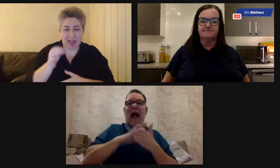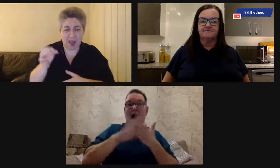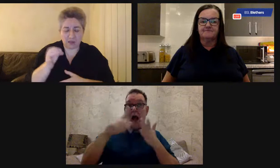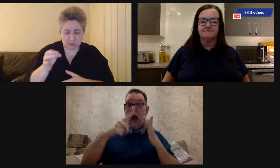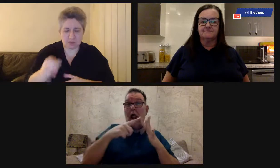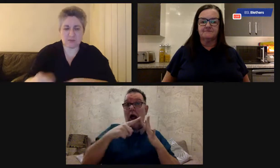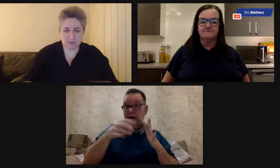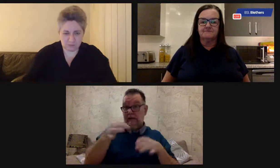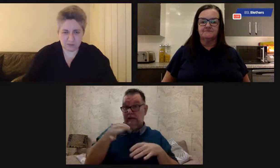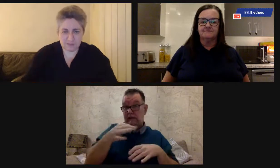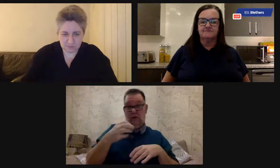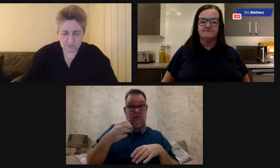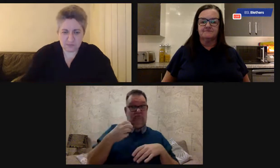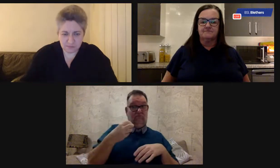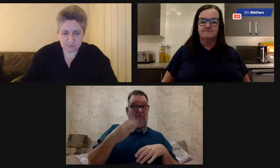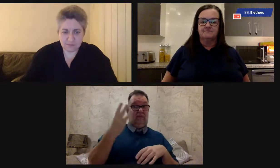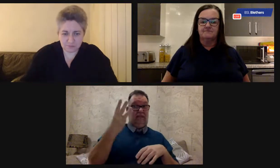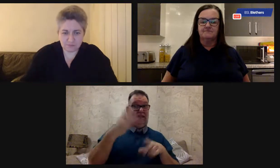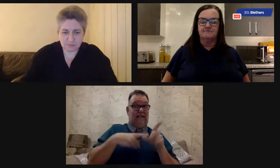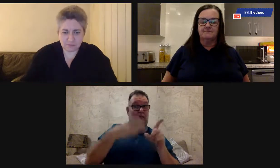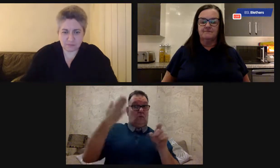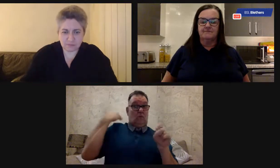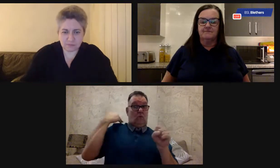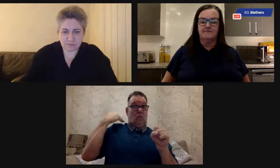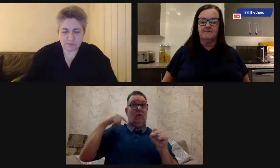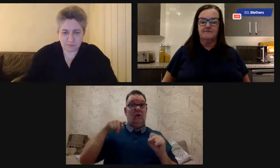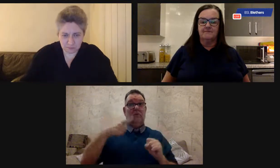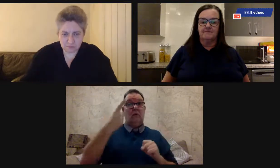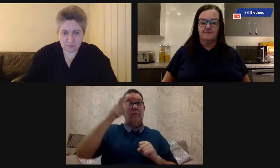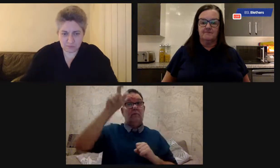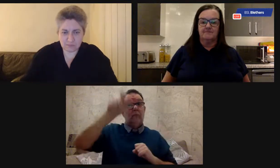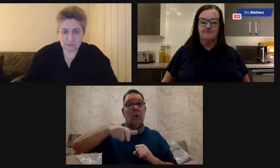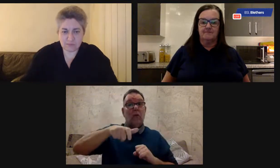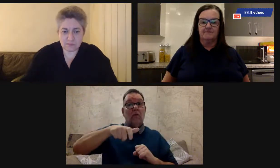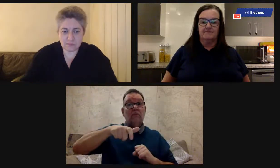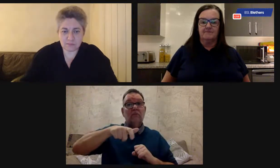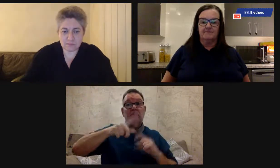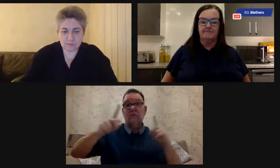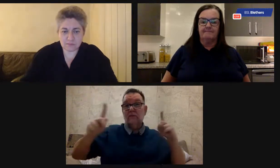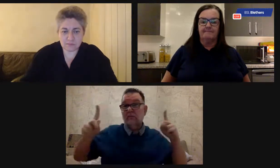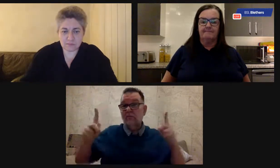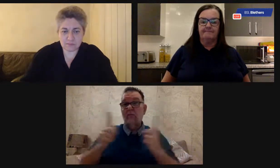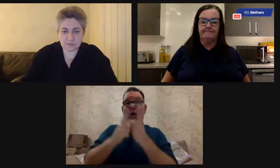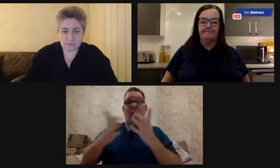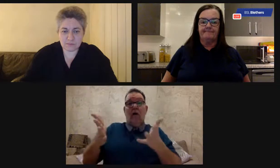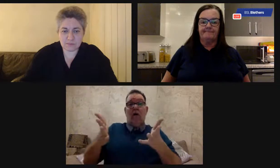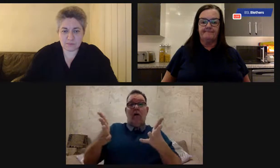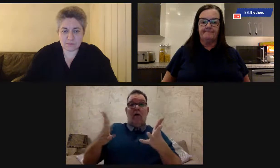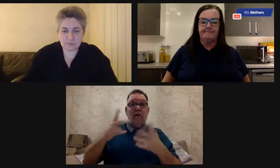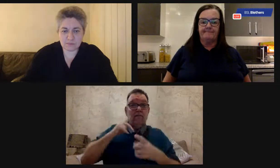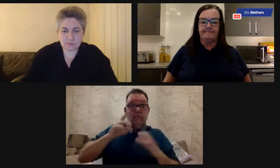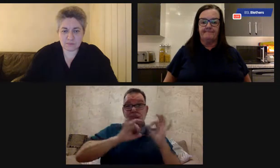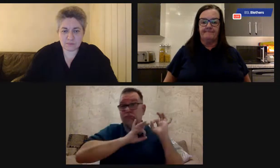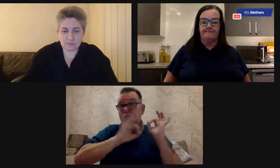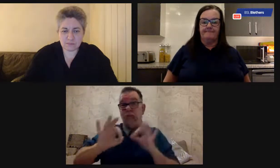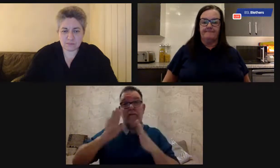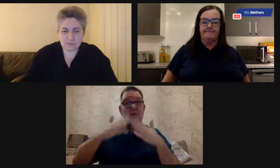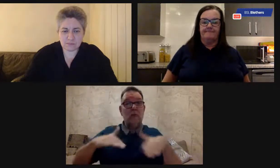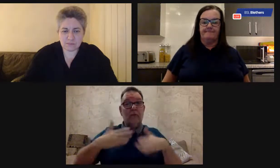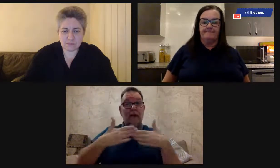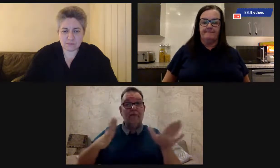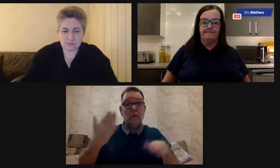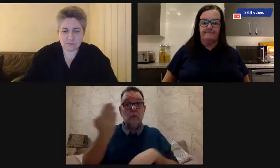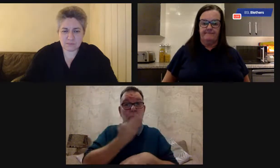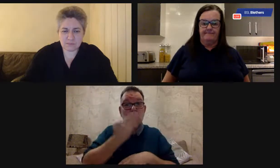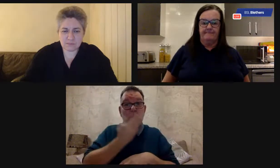I mean, that time when we were up at the islands, that was 3 years ago. There was one person who'd met